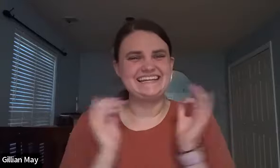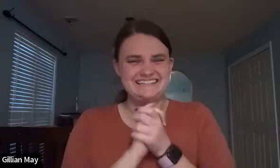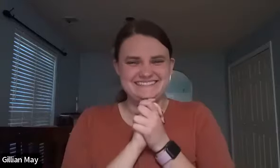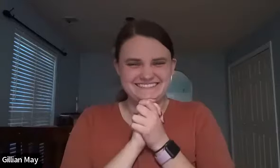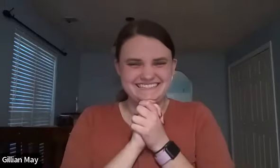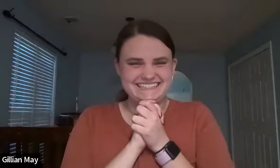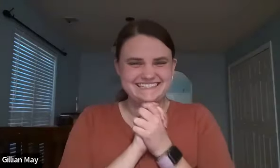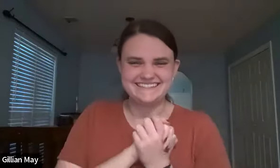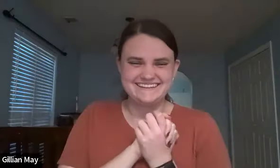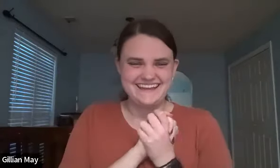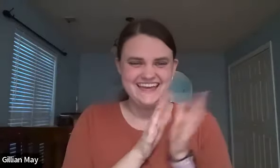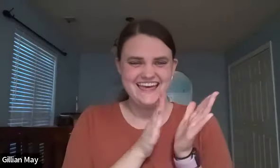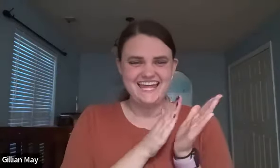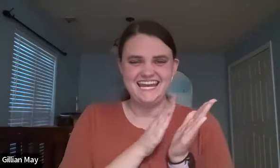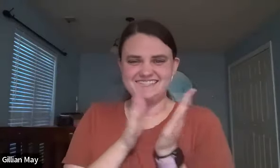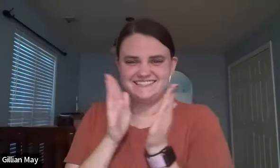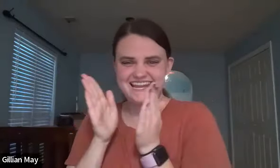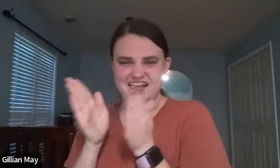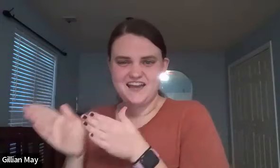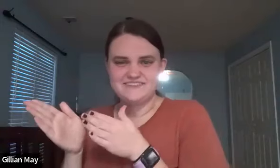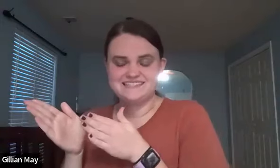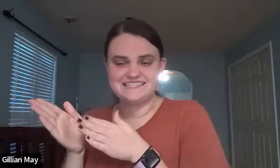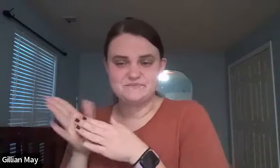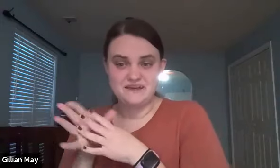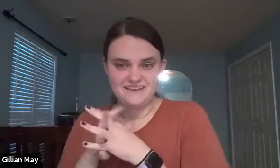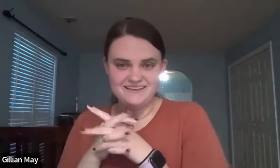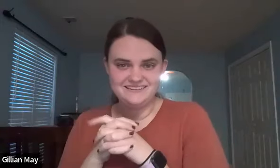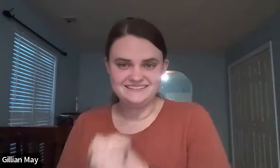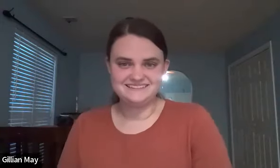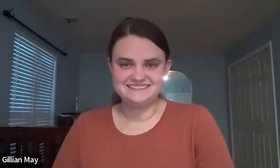Perfect. Great. Okay. Next one I have is Isabella.